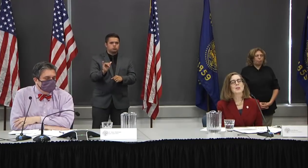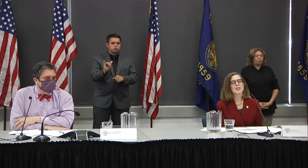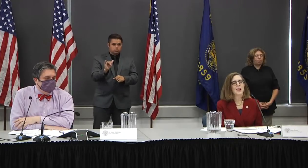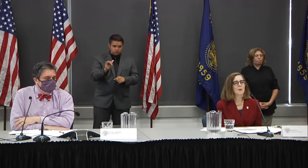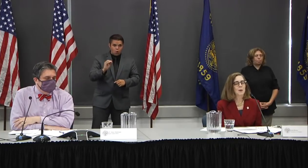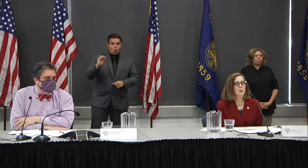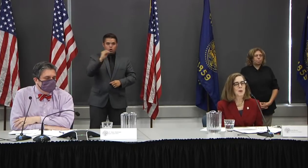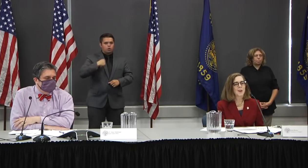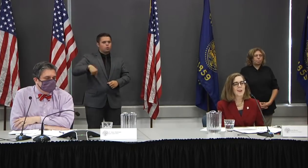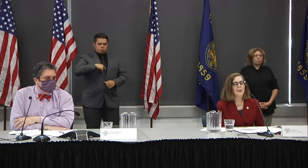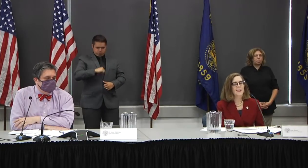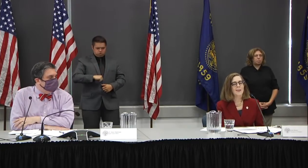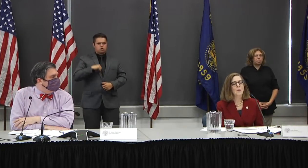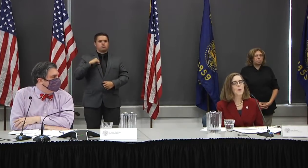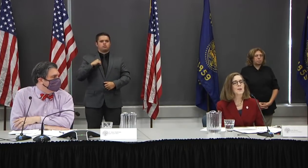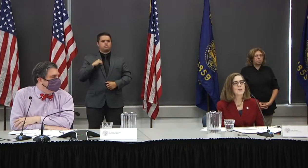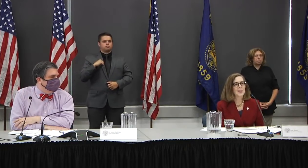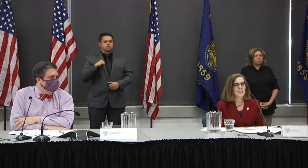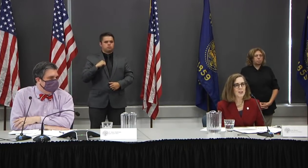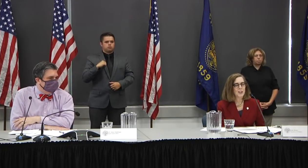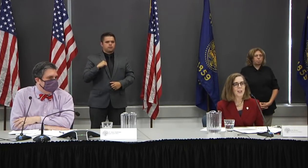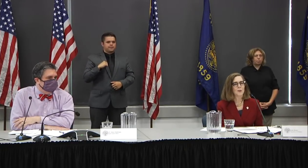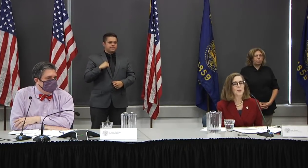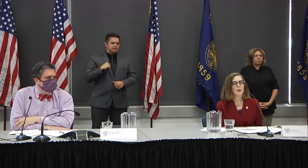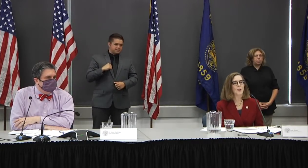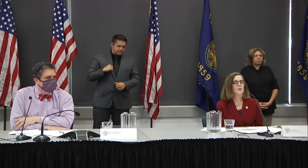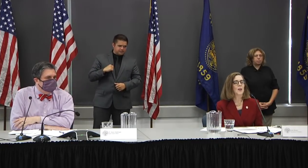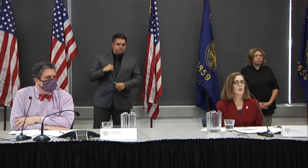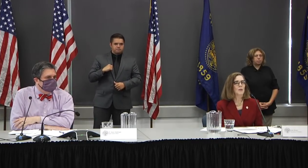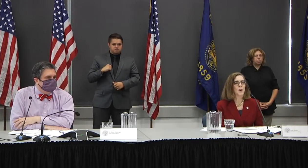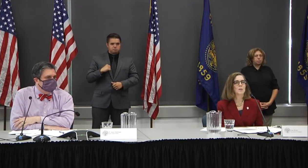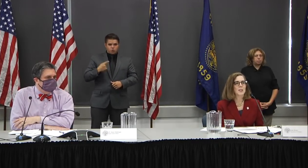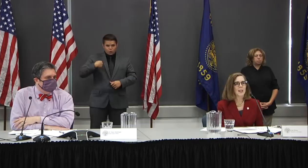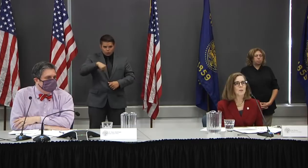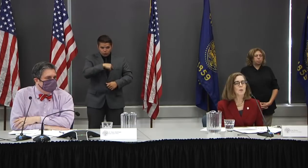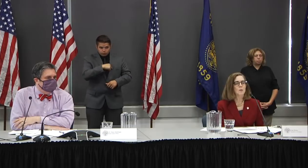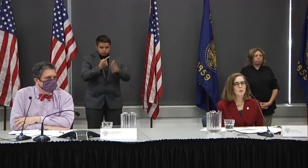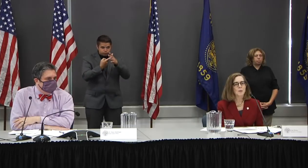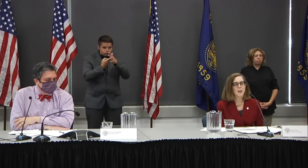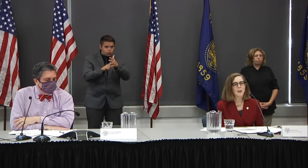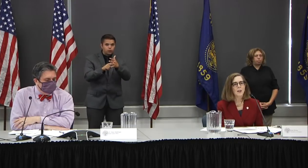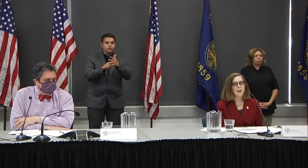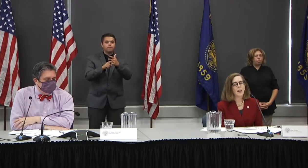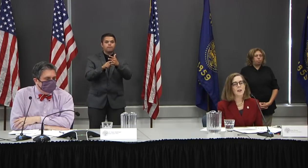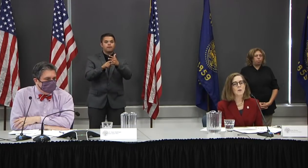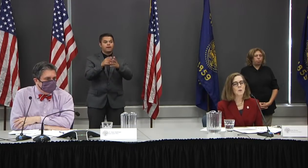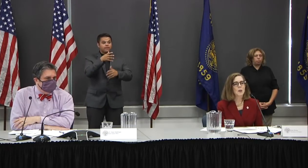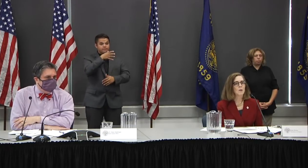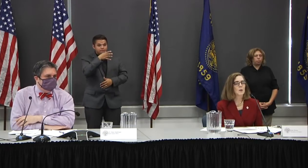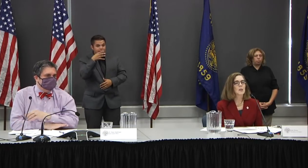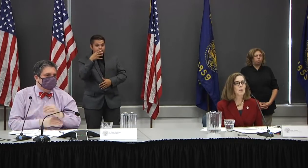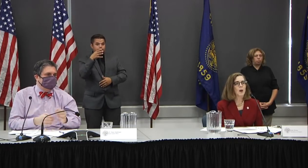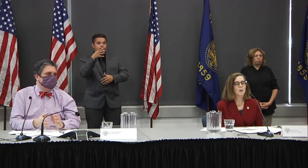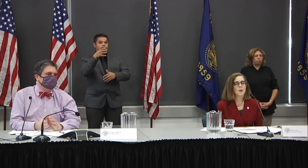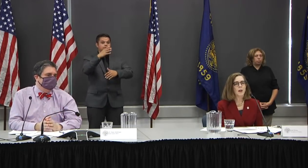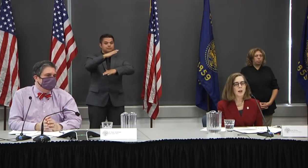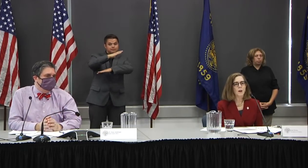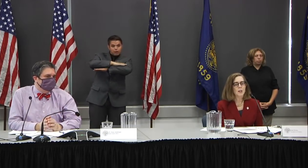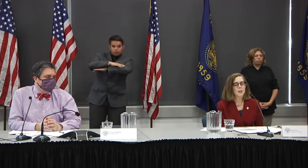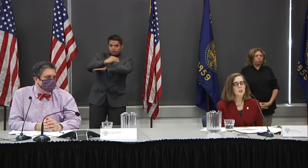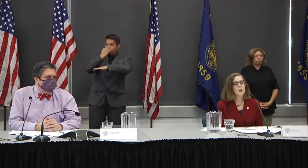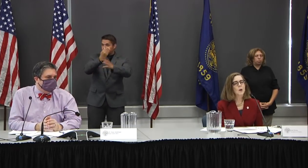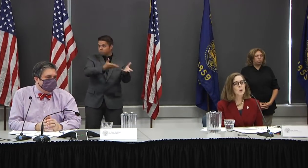I will just say we were one of the initiators of the farm to table movement, and we are really proud of